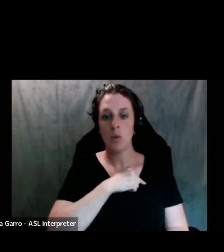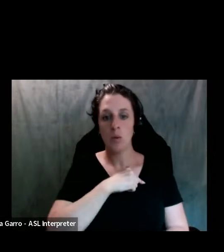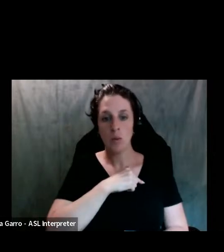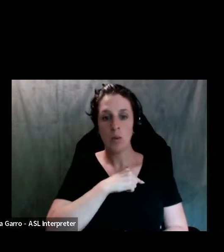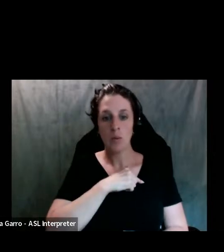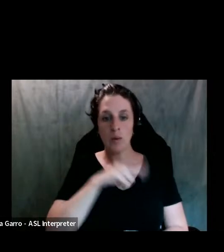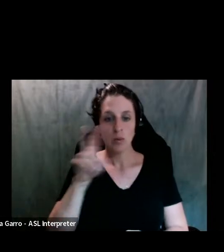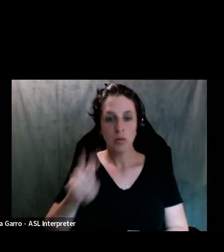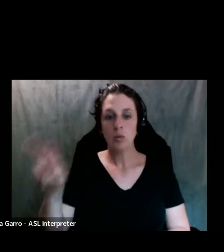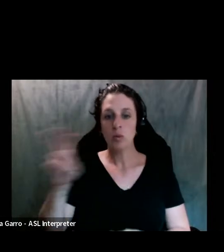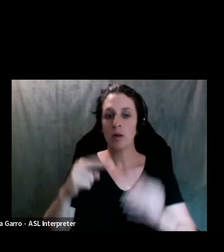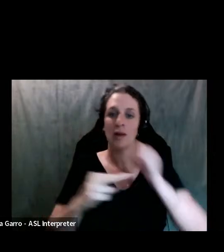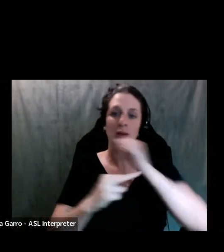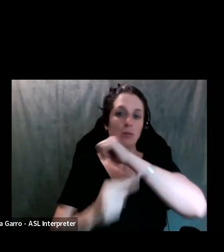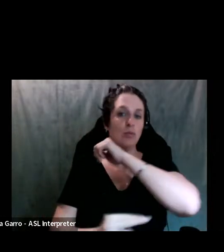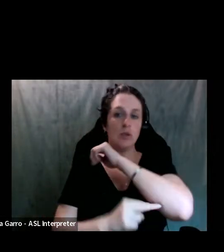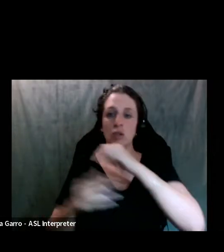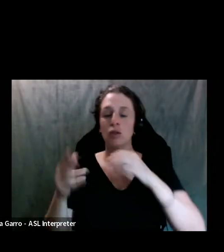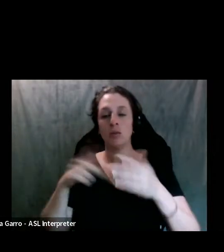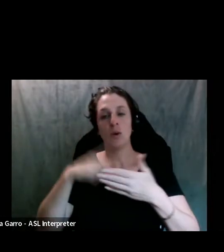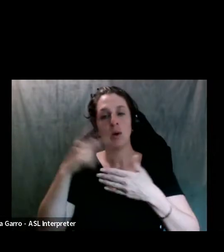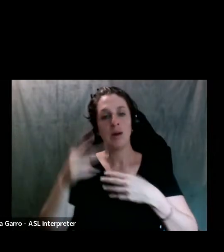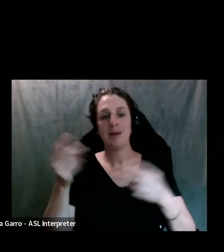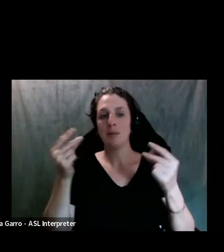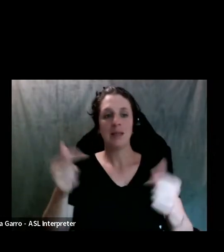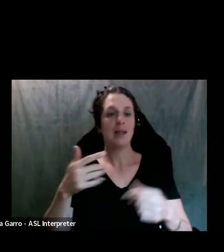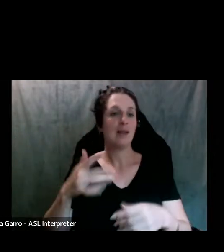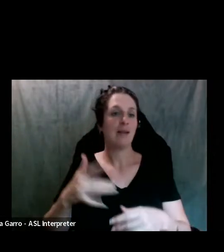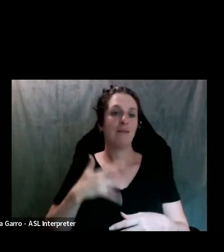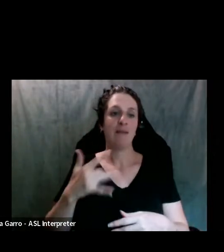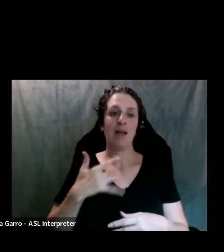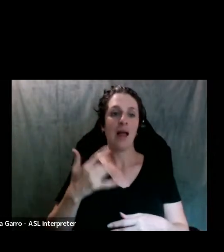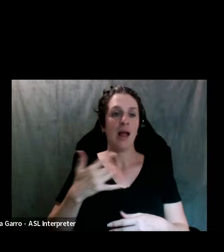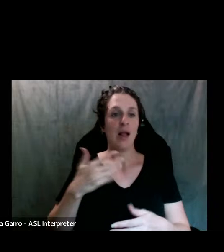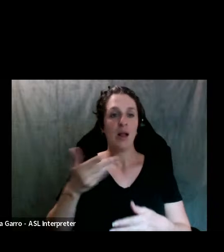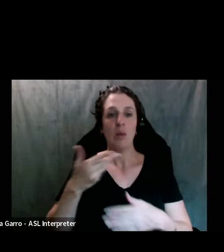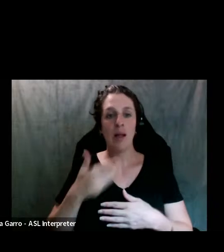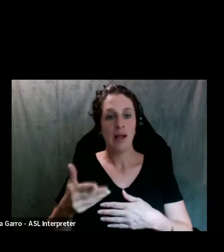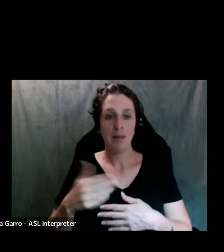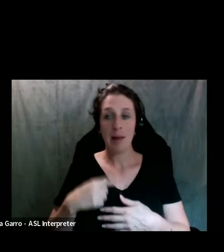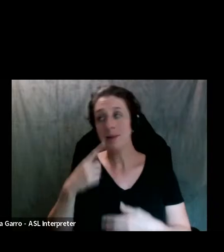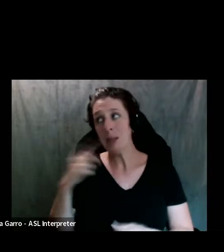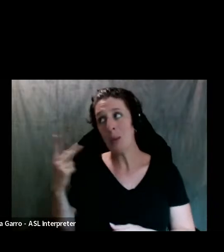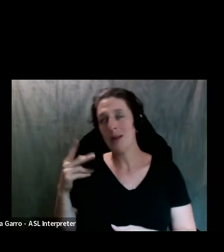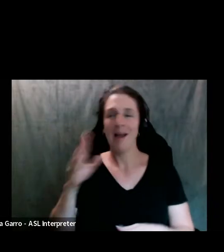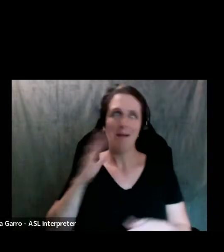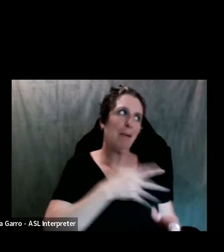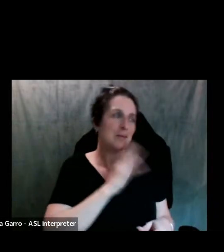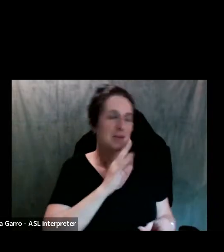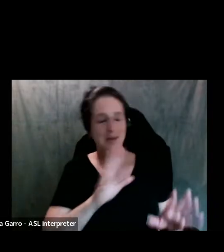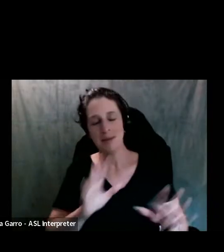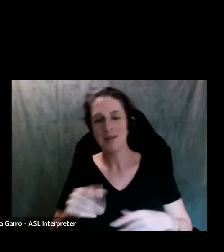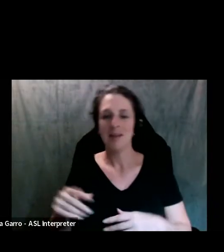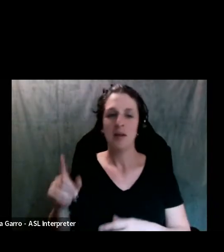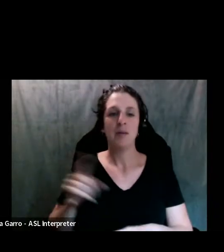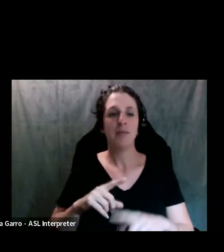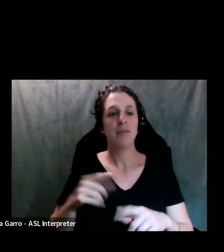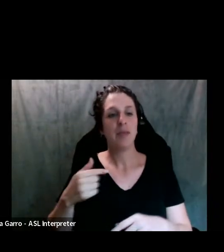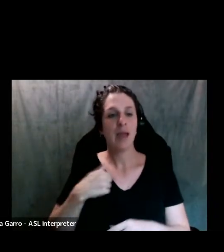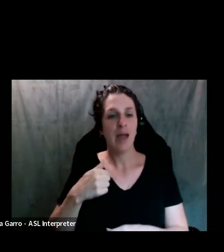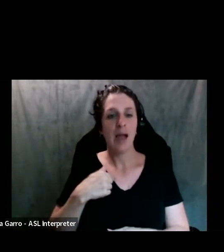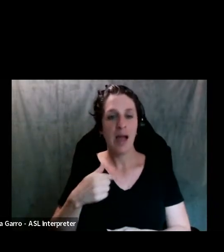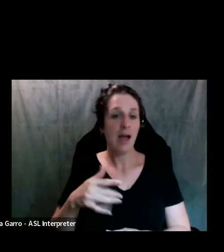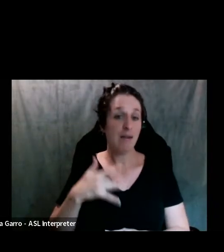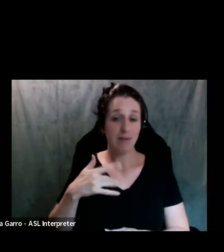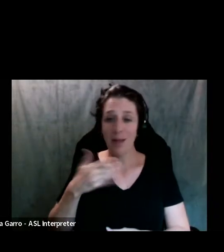and we felt welcomed. I know I'll let you speak because I'm like we. I felt welcomed and I saw